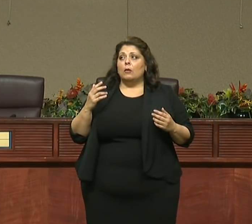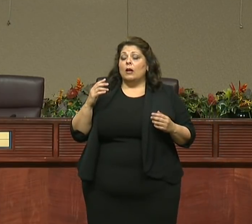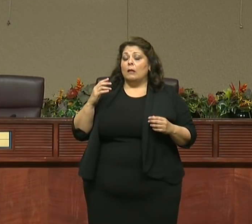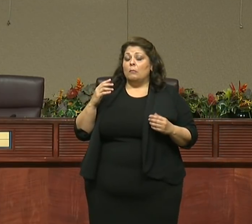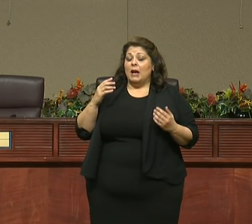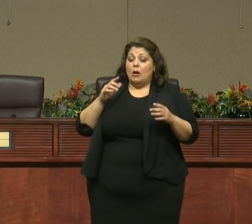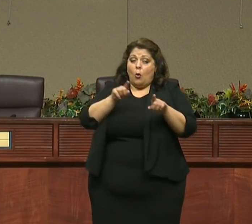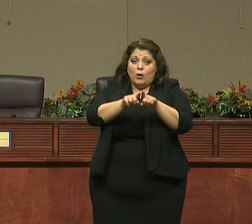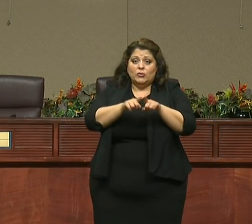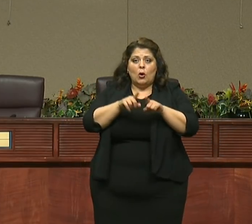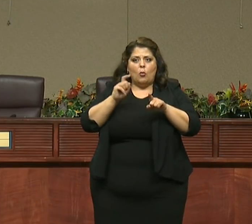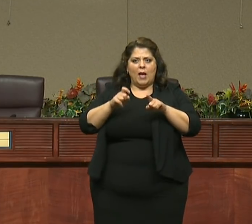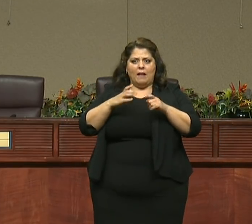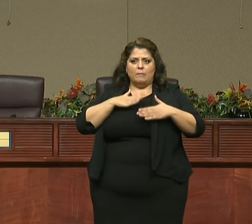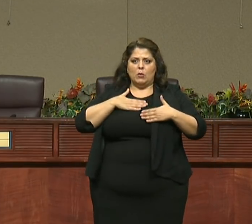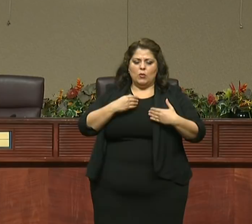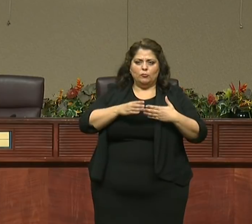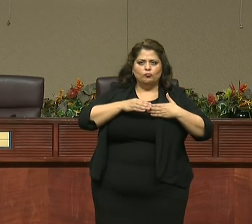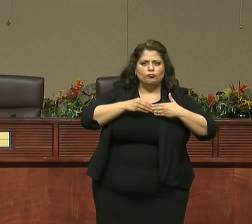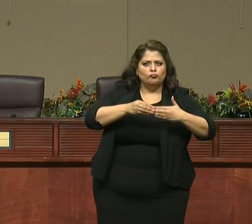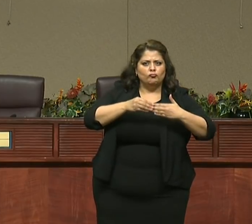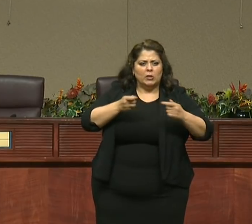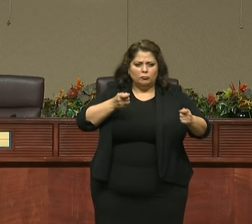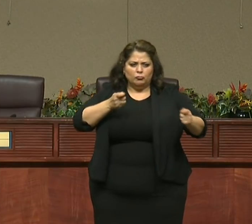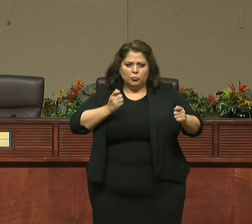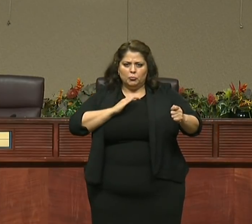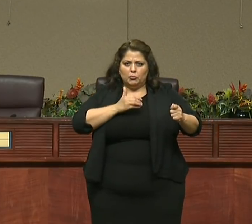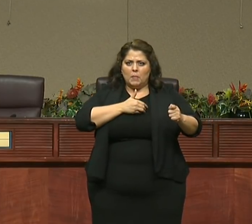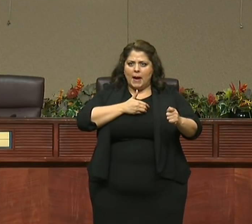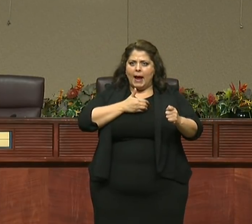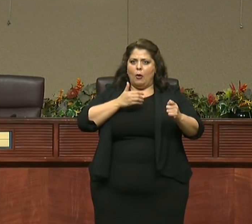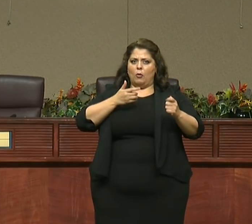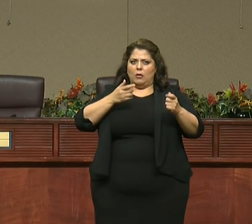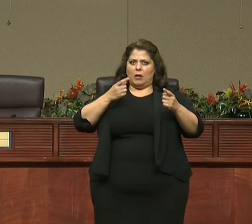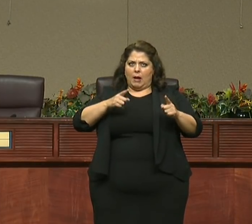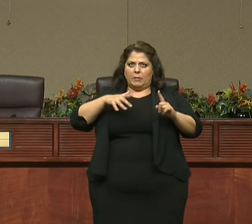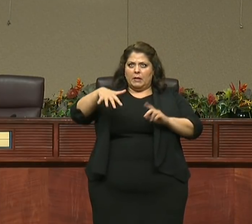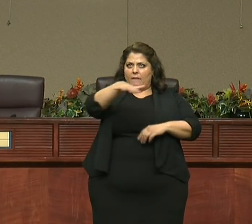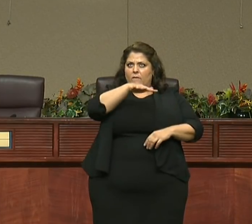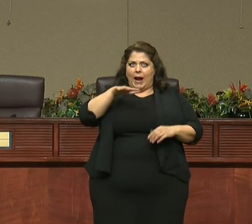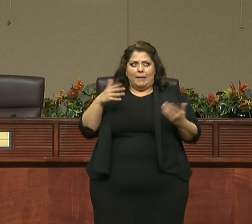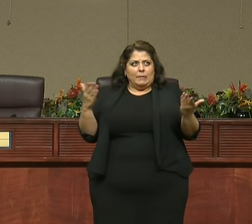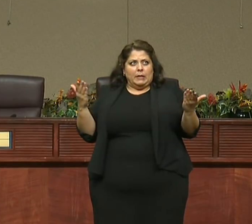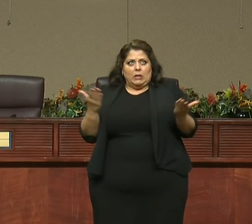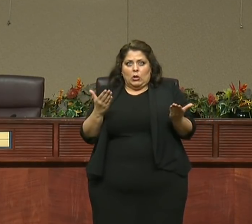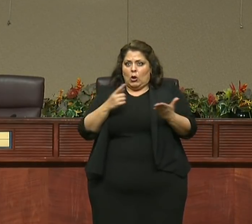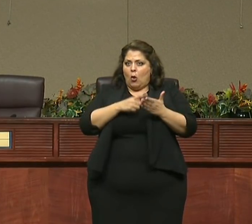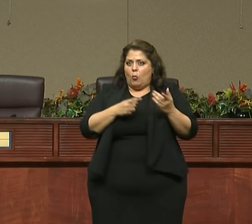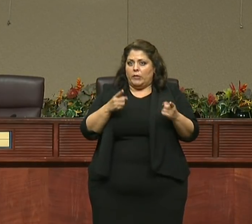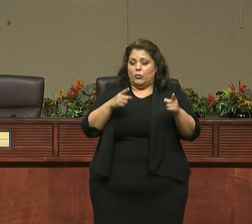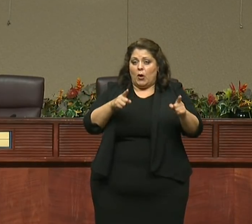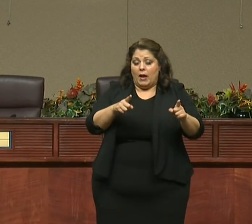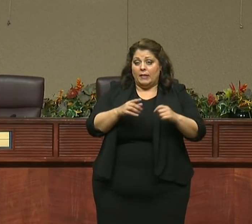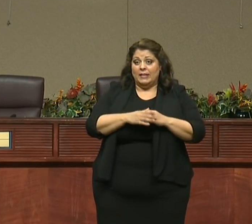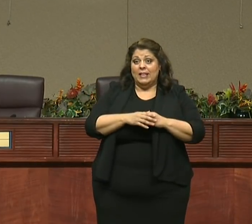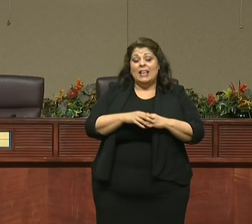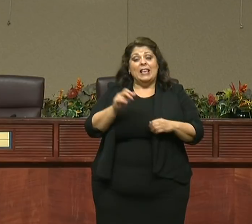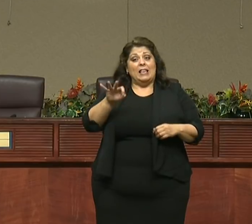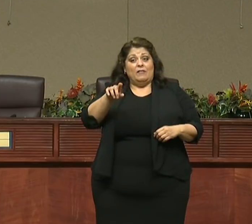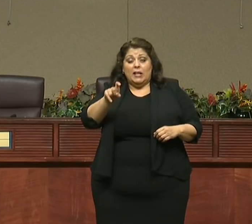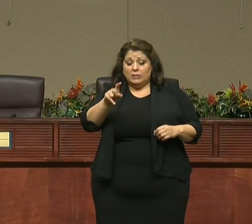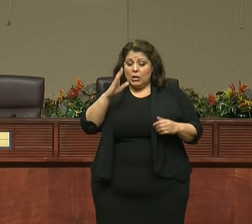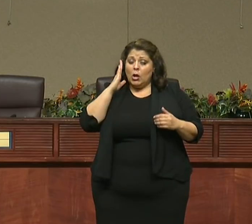be fluid and adjust to the environment that we find ourselves in. And I will explore that if